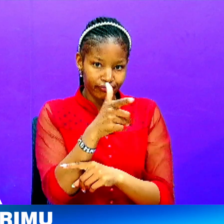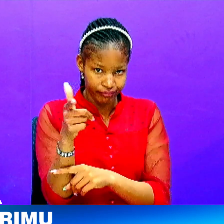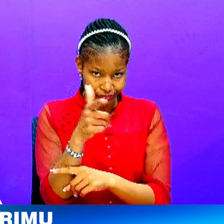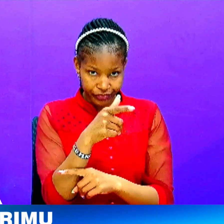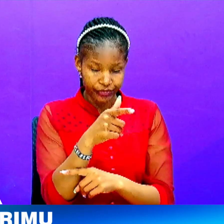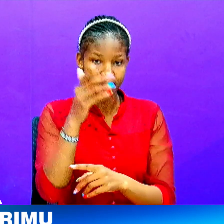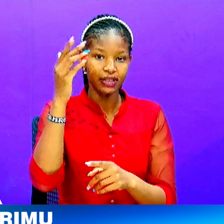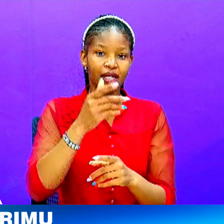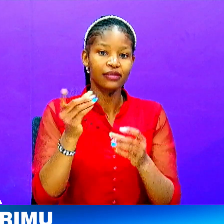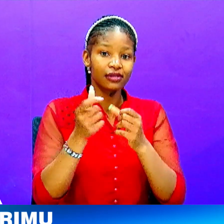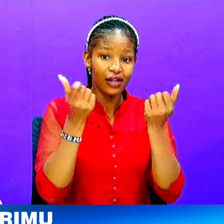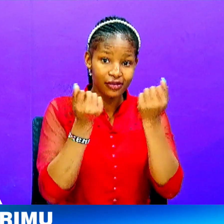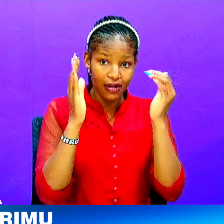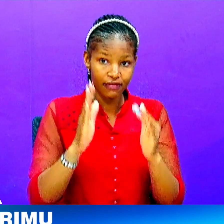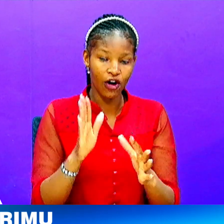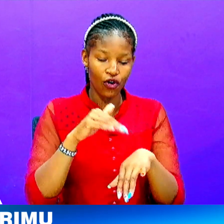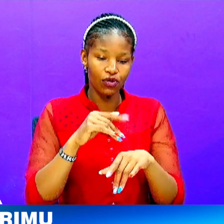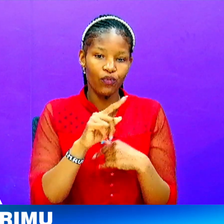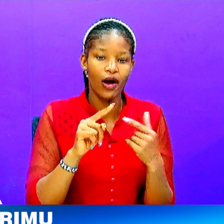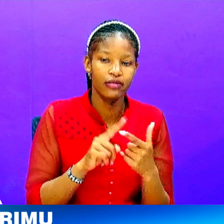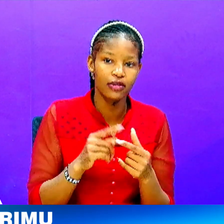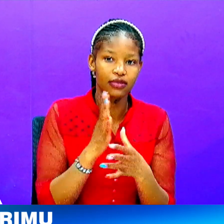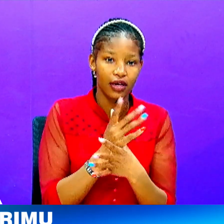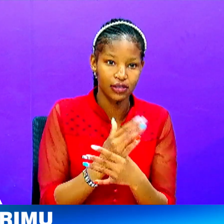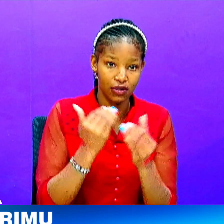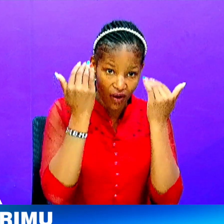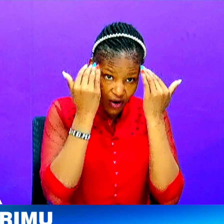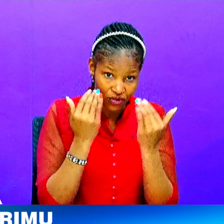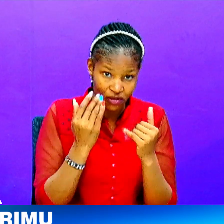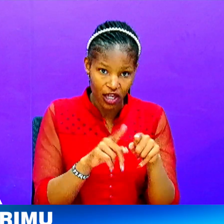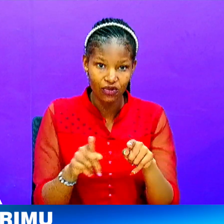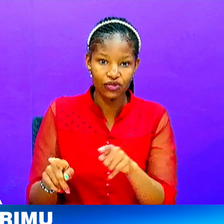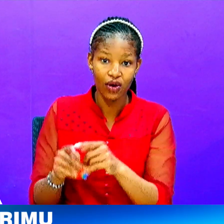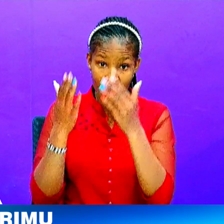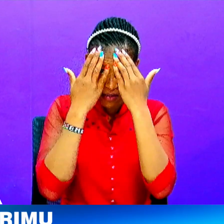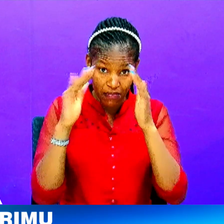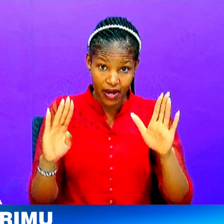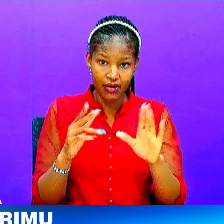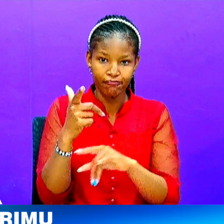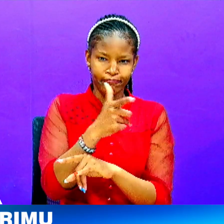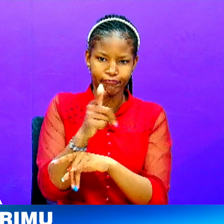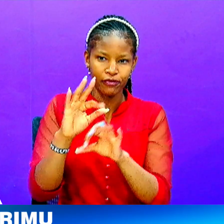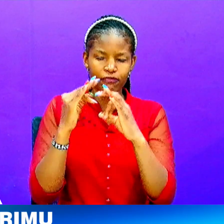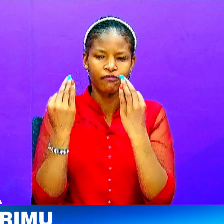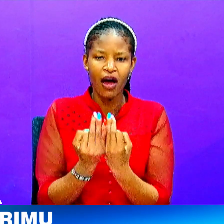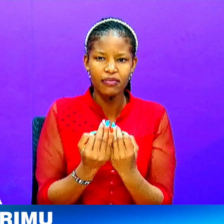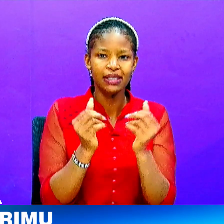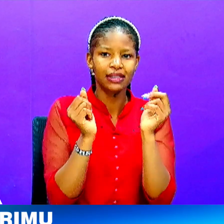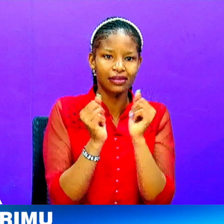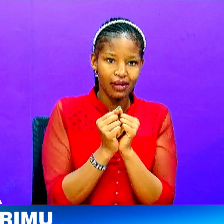In a judgment delivered Thursday, the court also awarded the journalist's